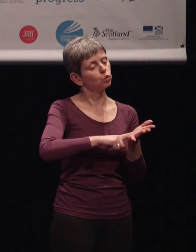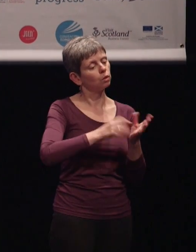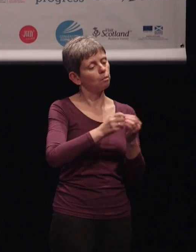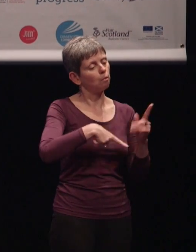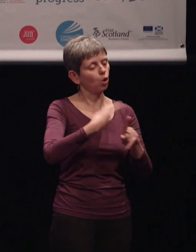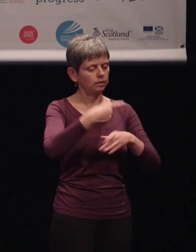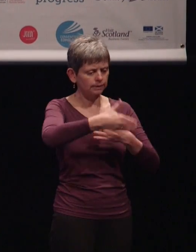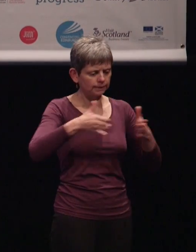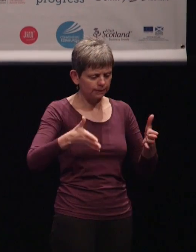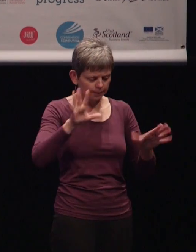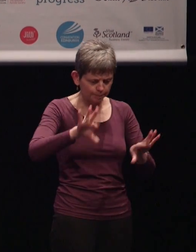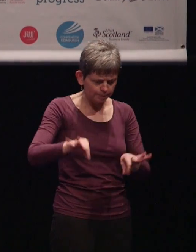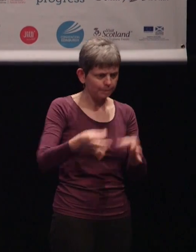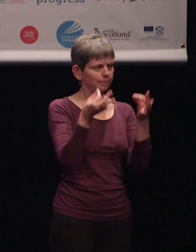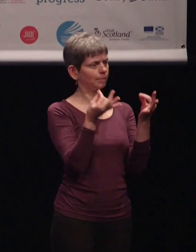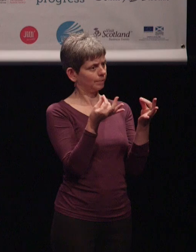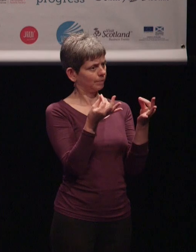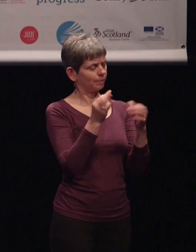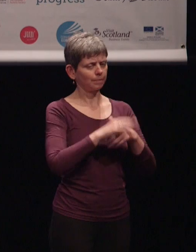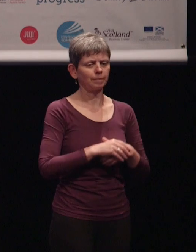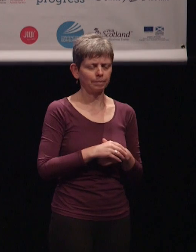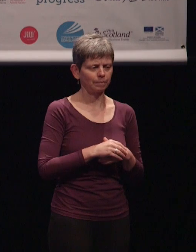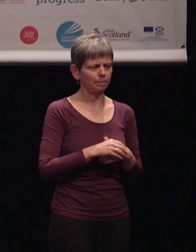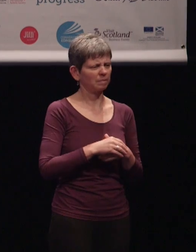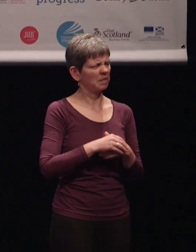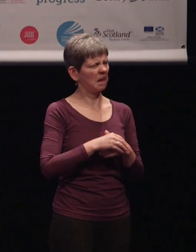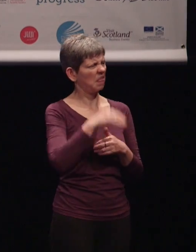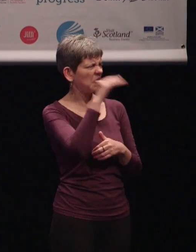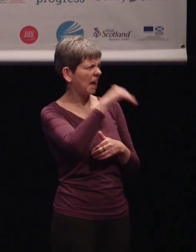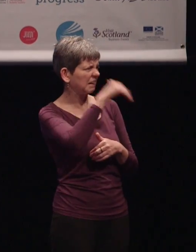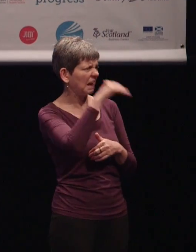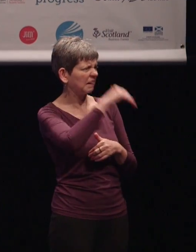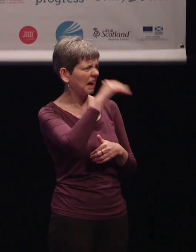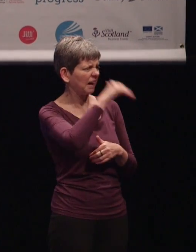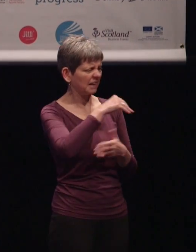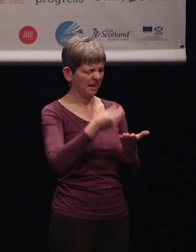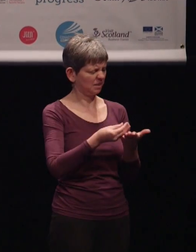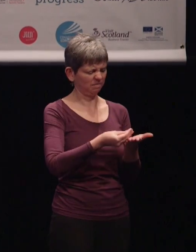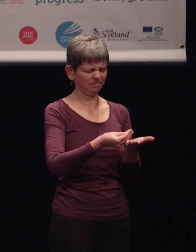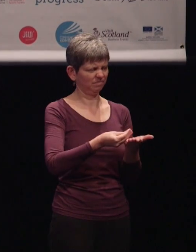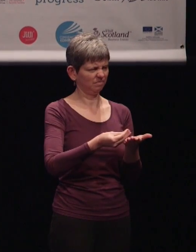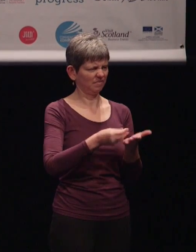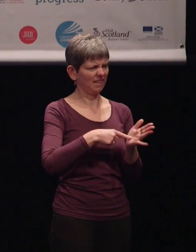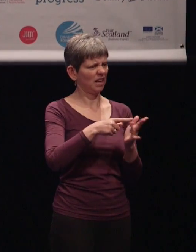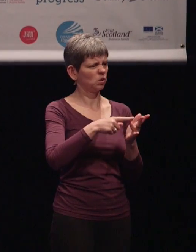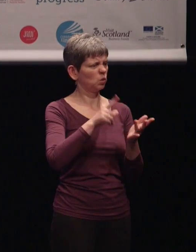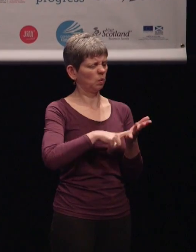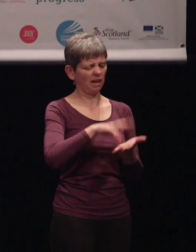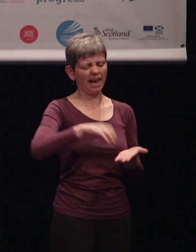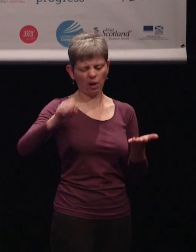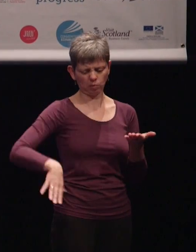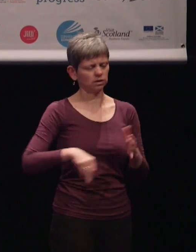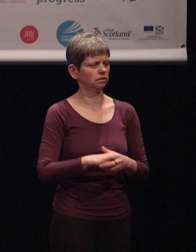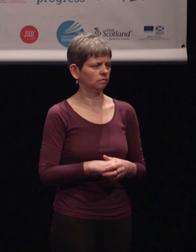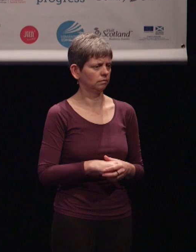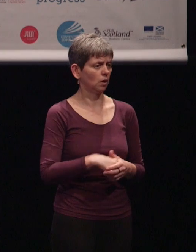that nagging tool. Because I think, I will tell you that as a parent, I have done